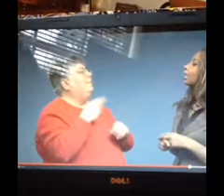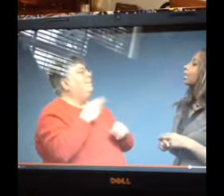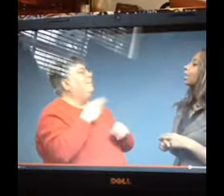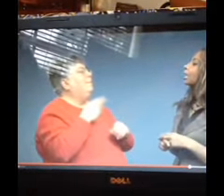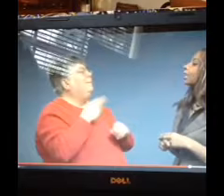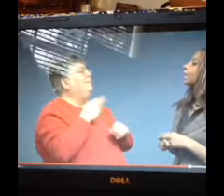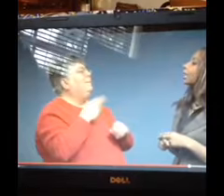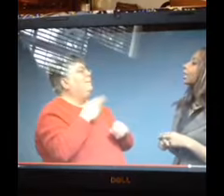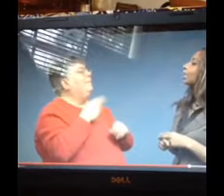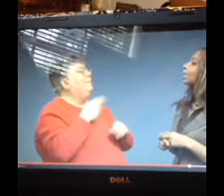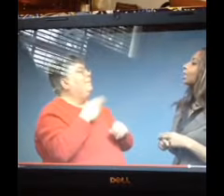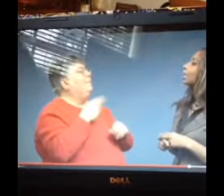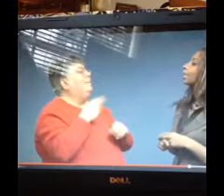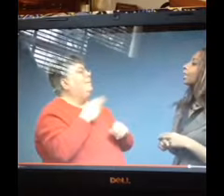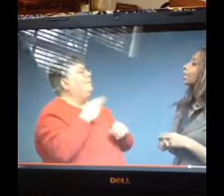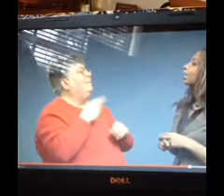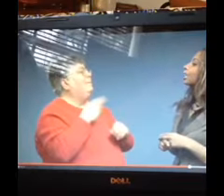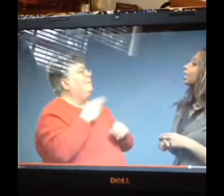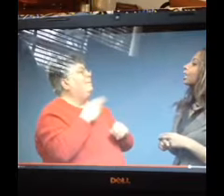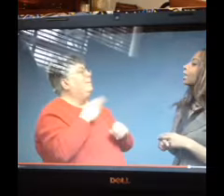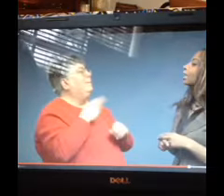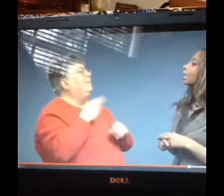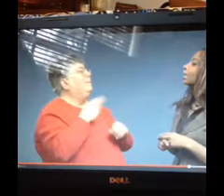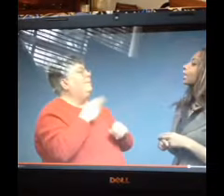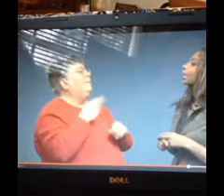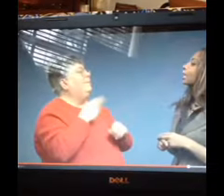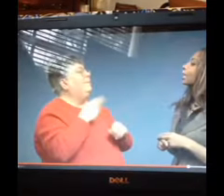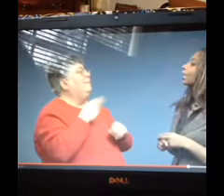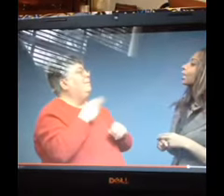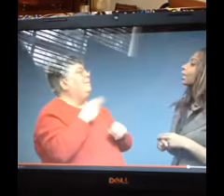for headphones because when I was interpreting, they would help me to hear some.